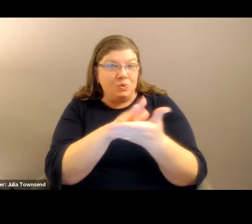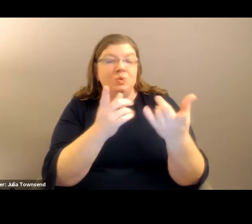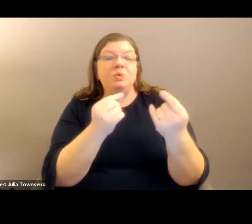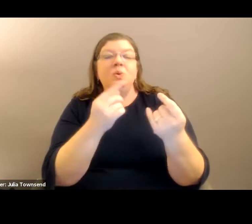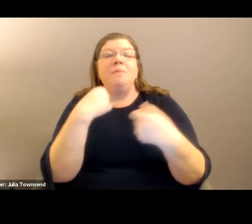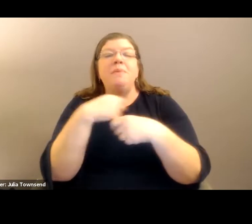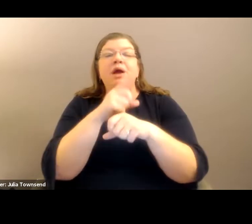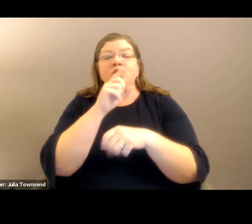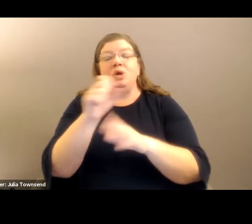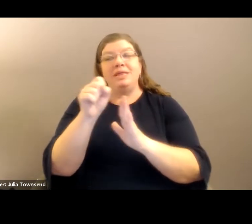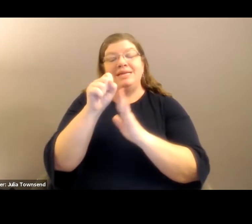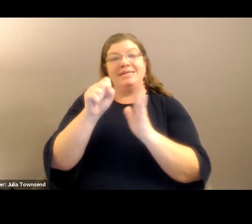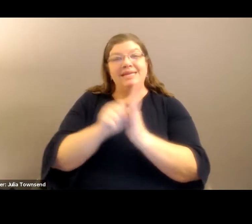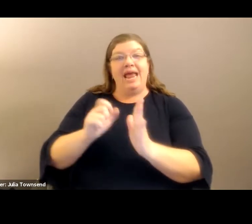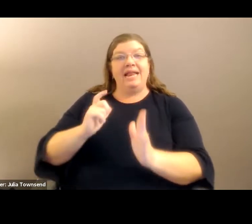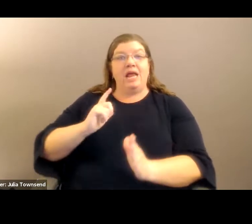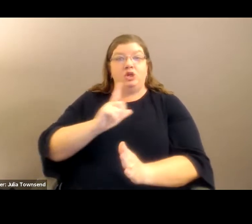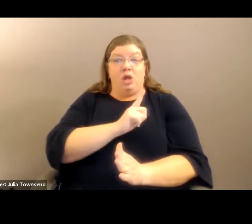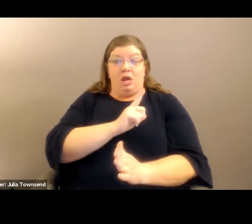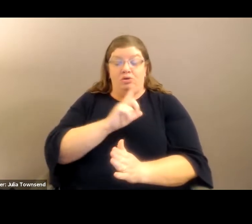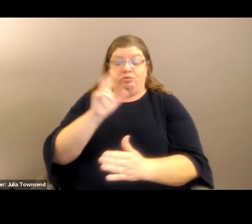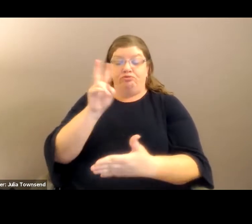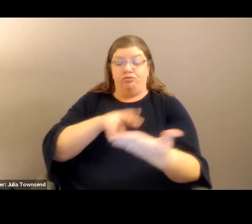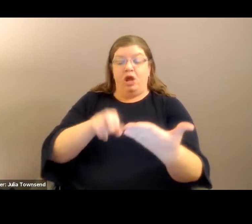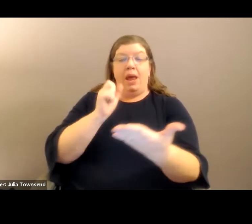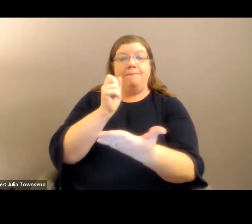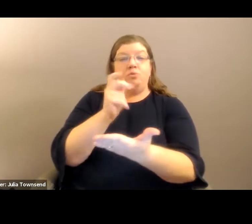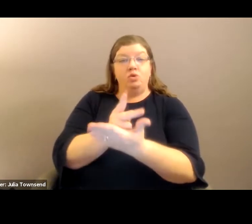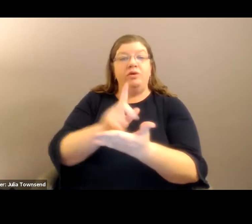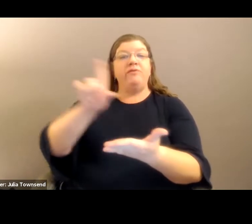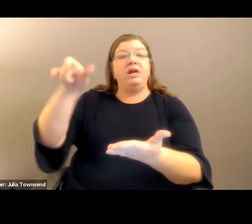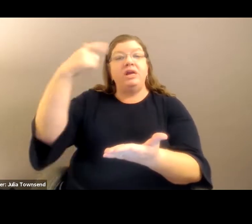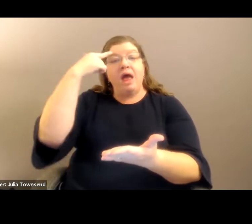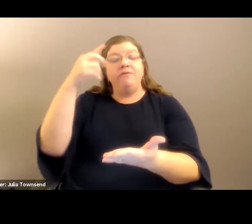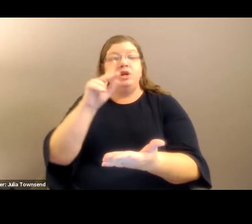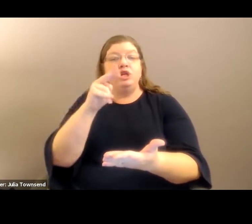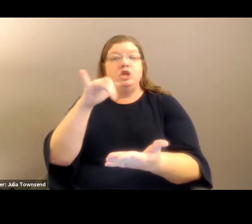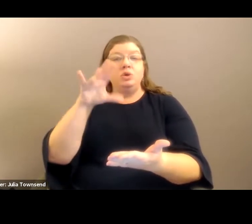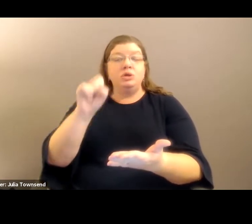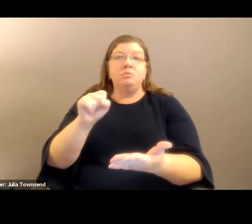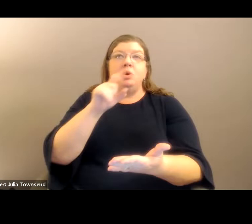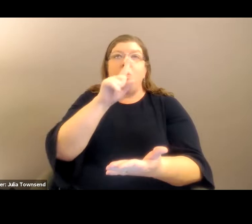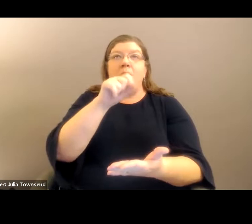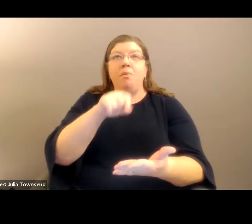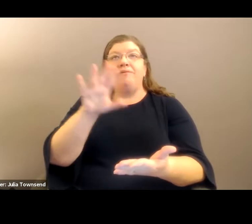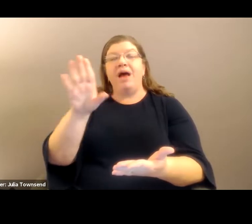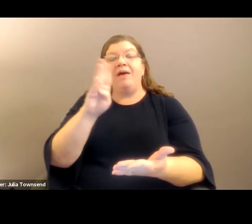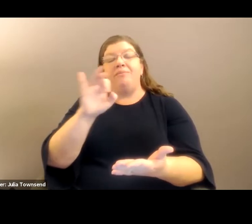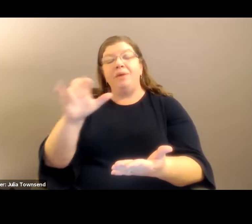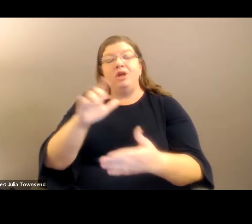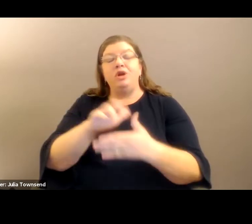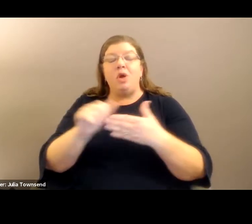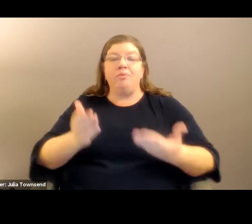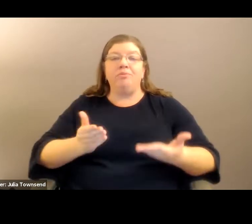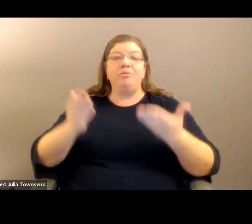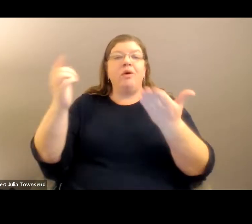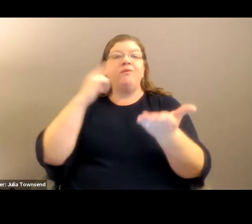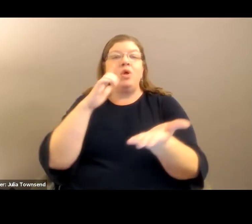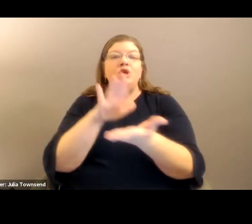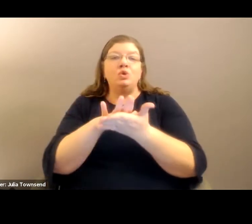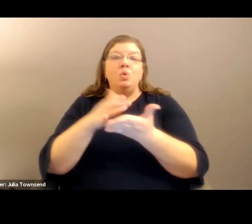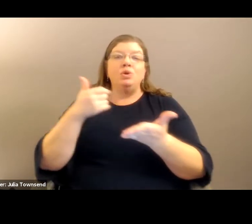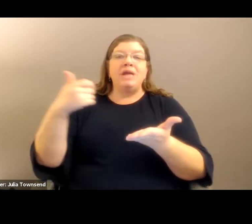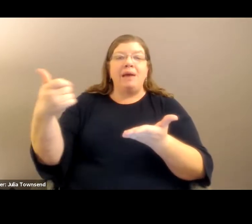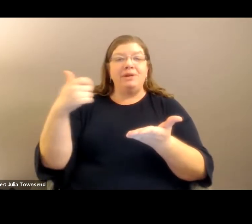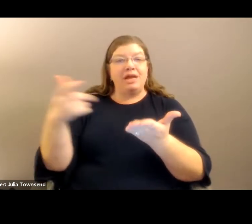that the state legislature approves Governor Newsom's $1.5 billion proposal for school transportation